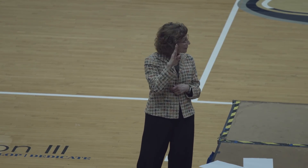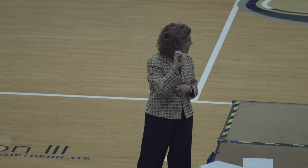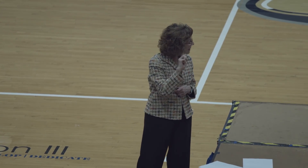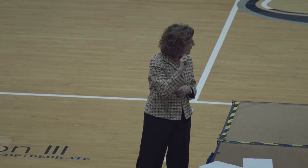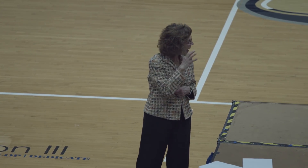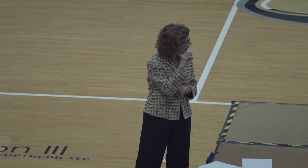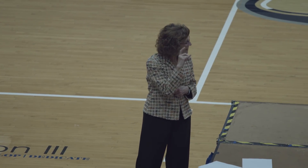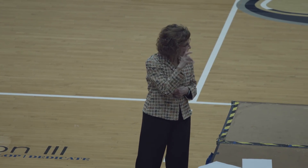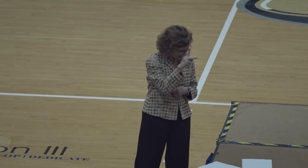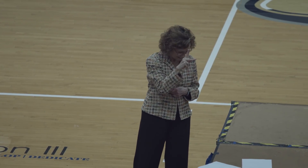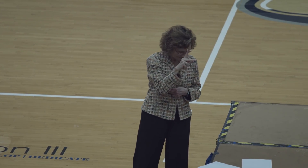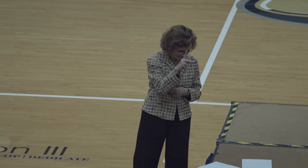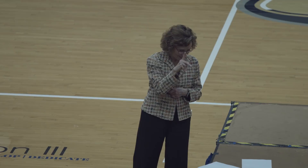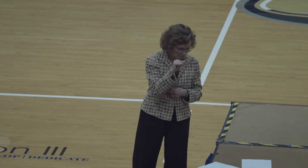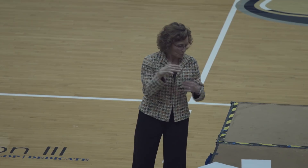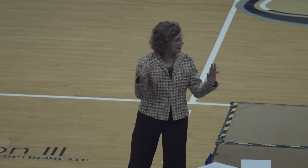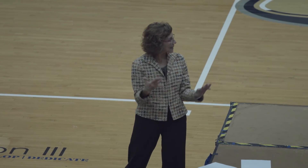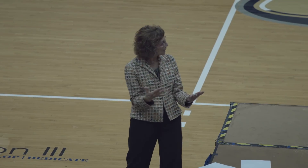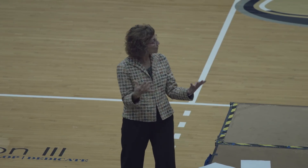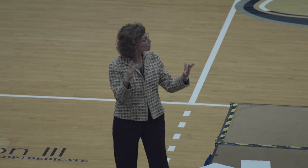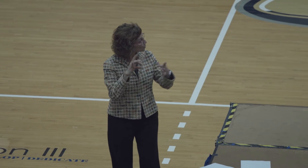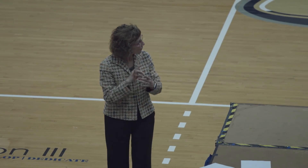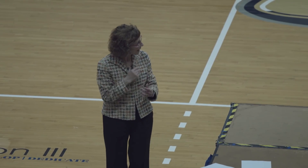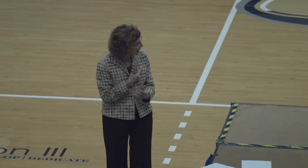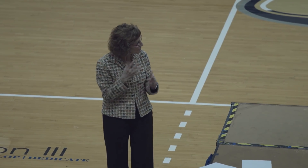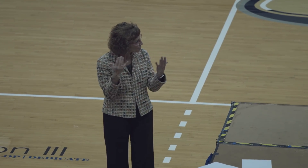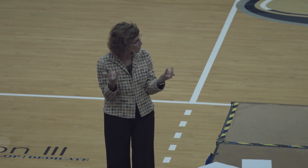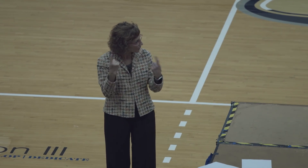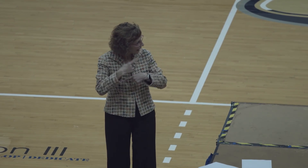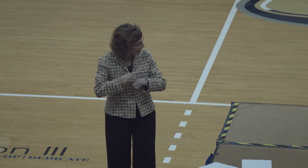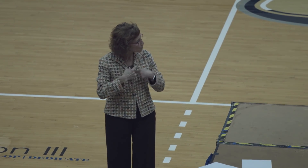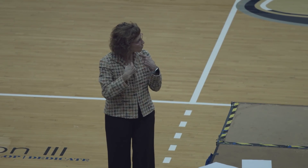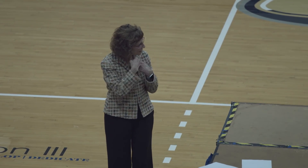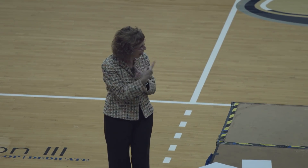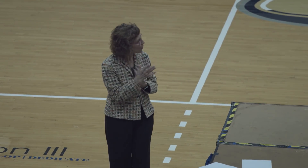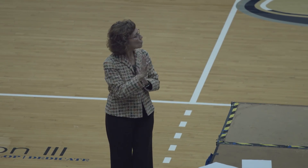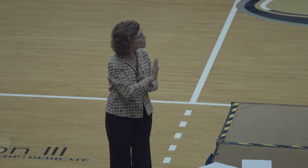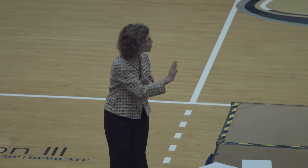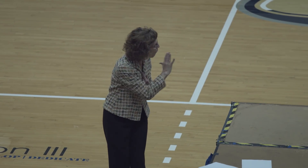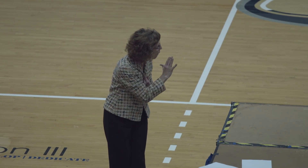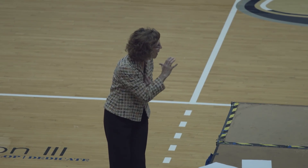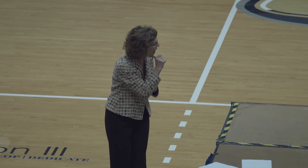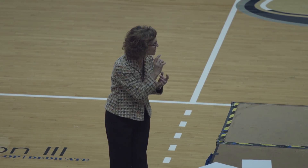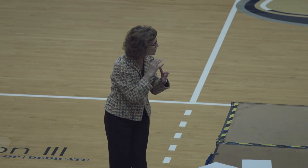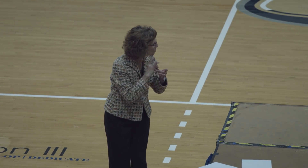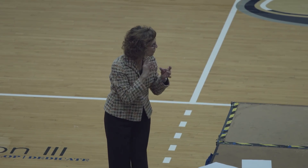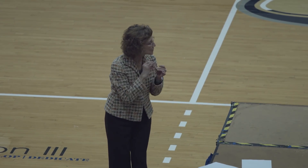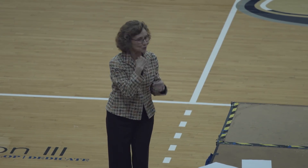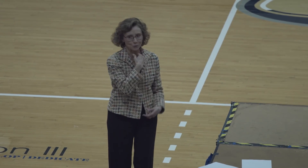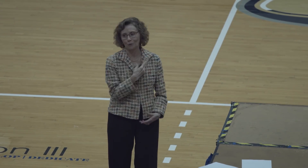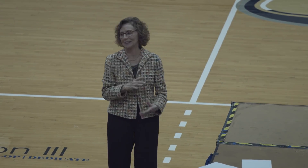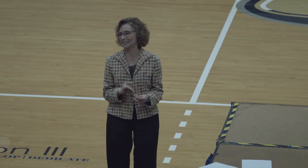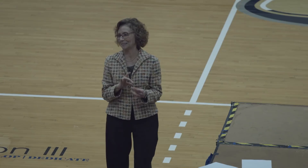Sunny, Yoon, Debbie, and Dick, for joining us here today to tell your